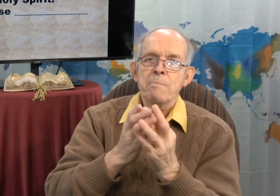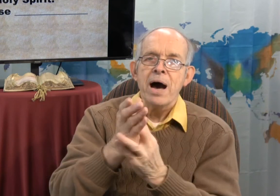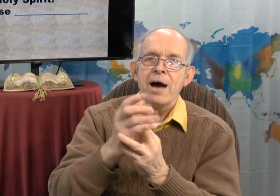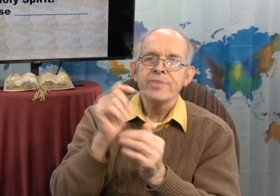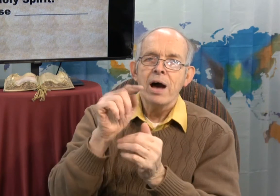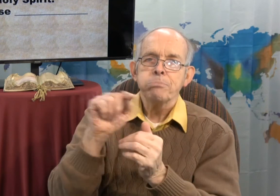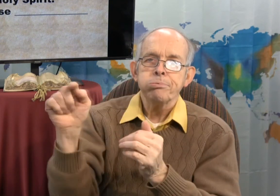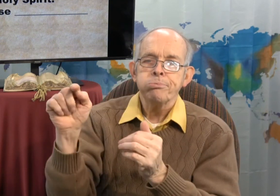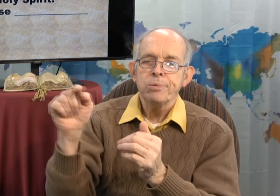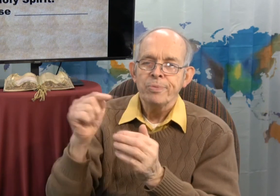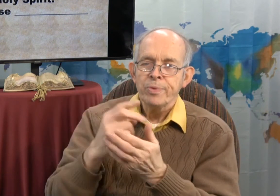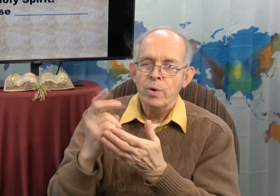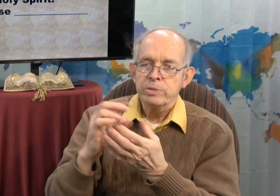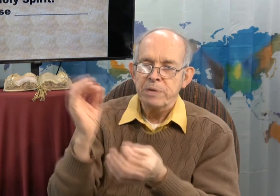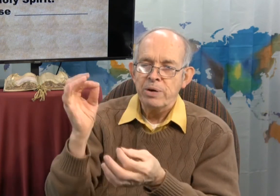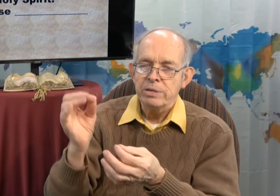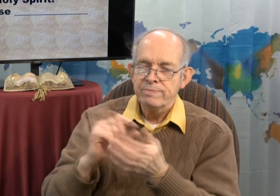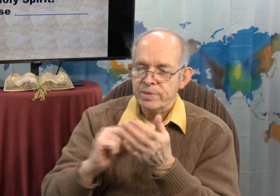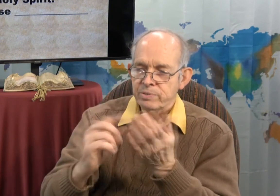By the Holy Spirit, faith by.